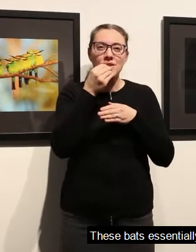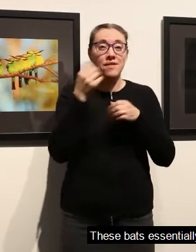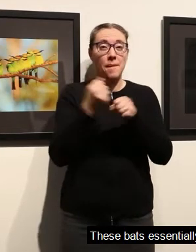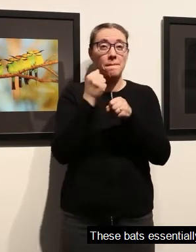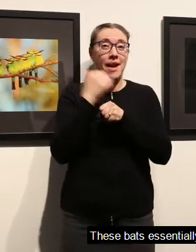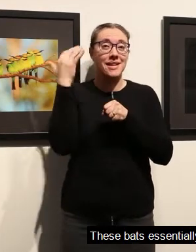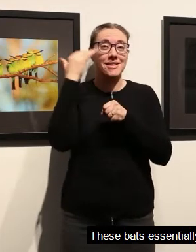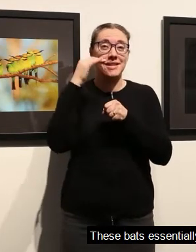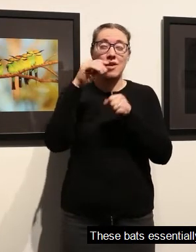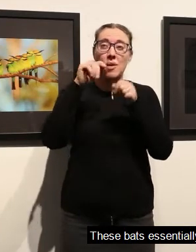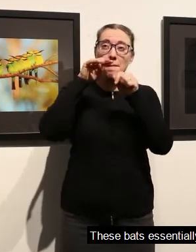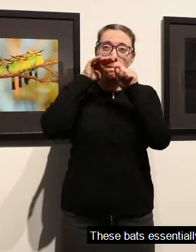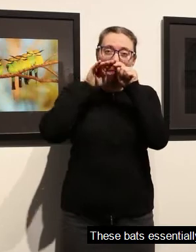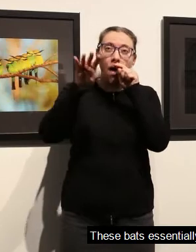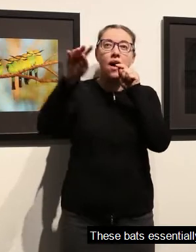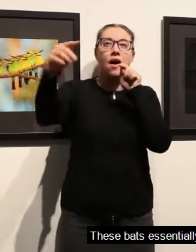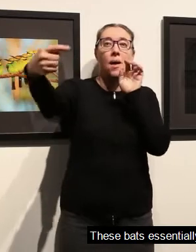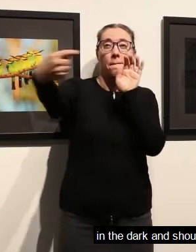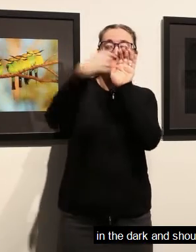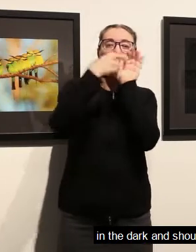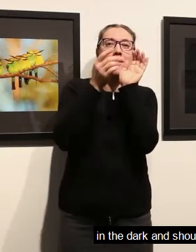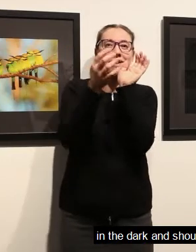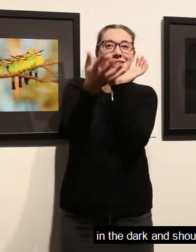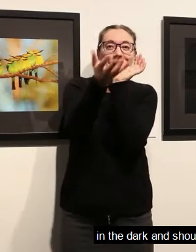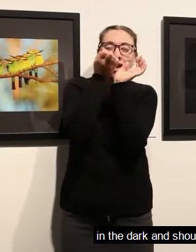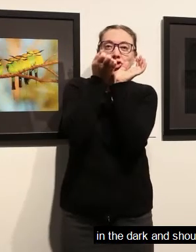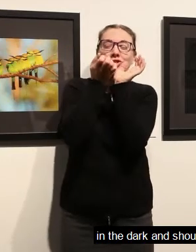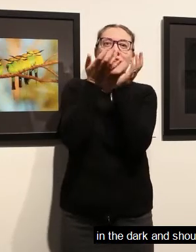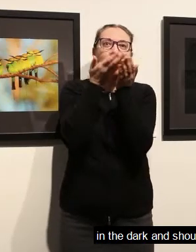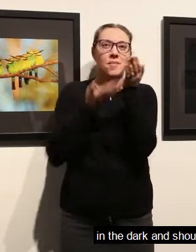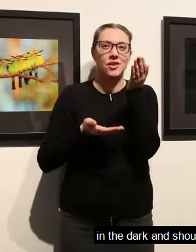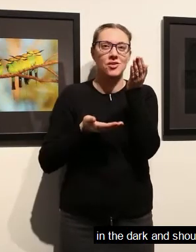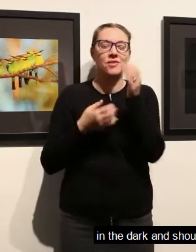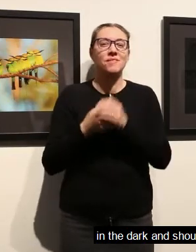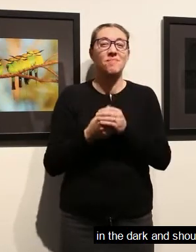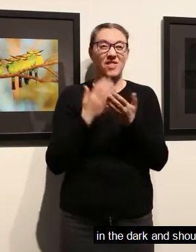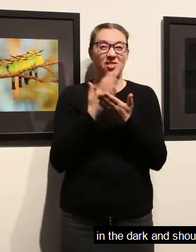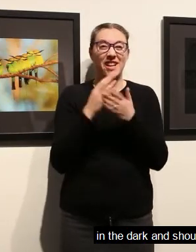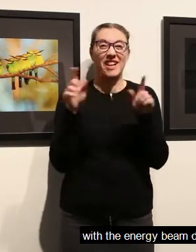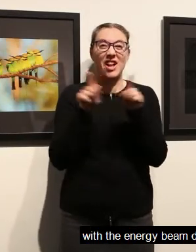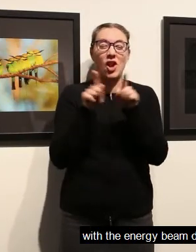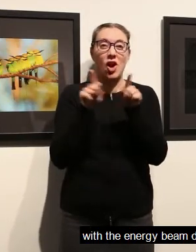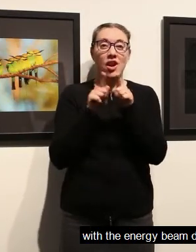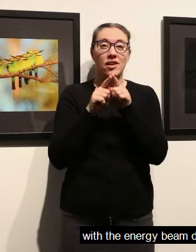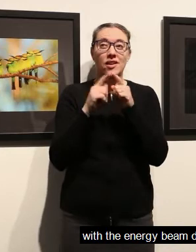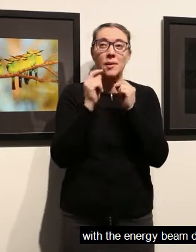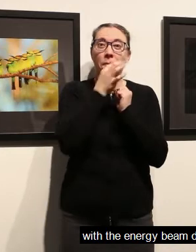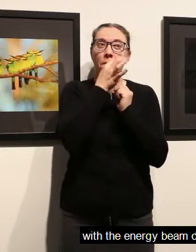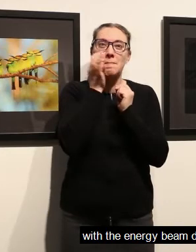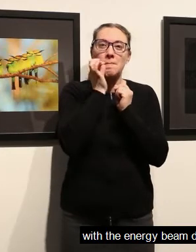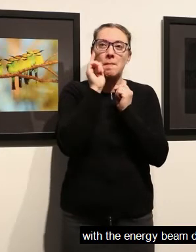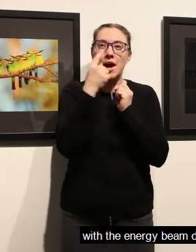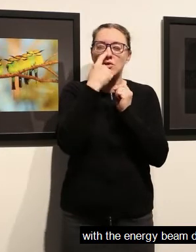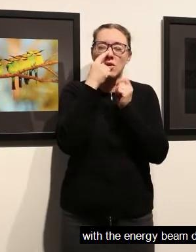These bats essentially fly around at high speed in the dark and shout with their mouth closed, with the energy